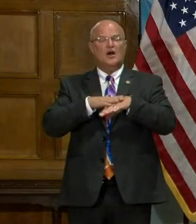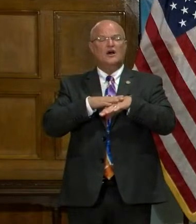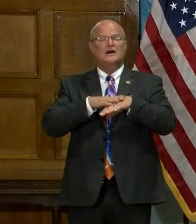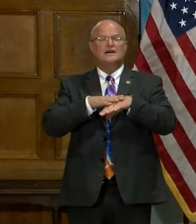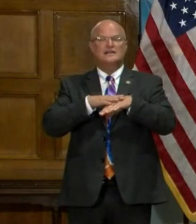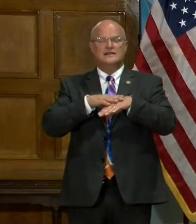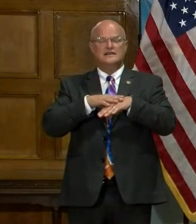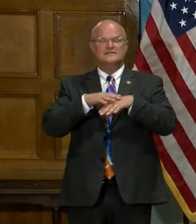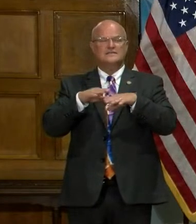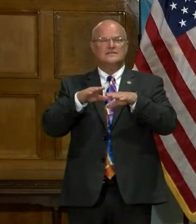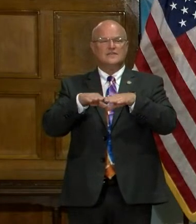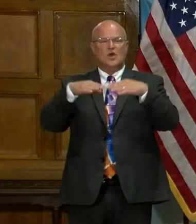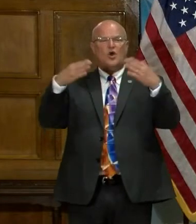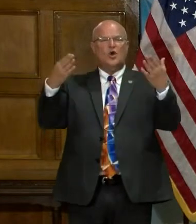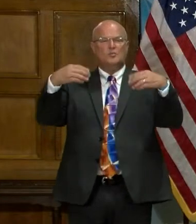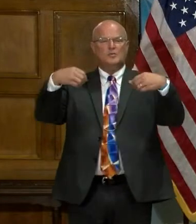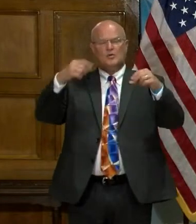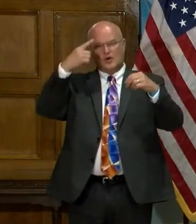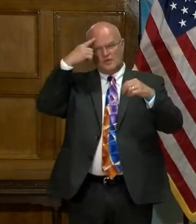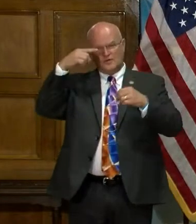like the early days of PPE?